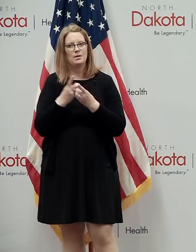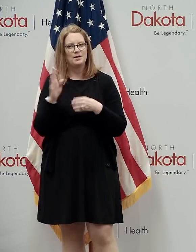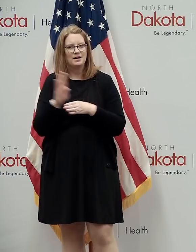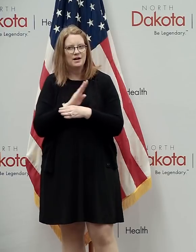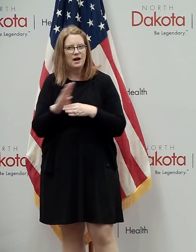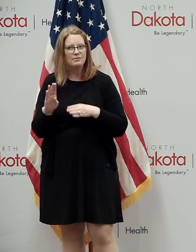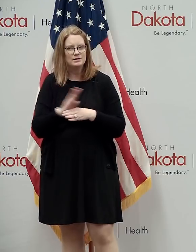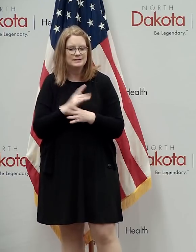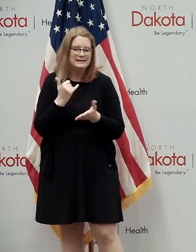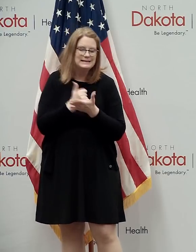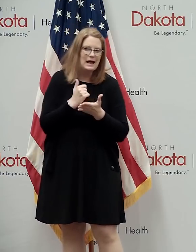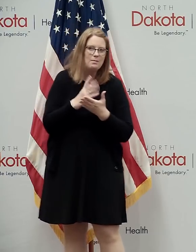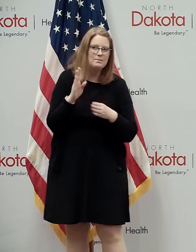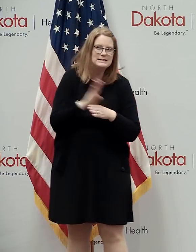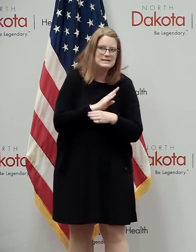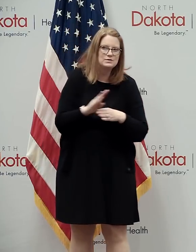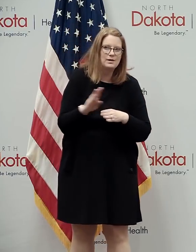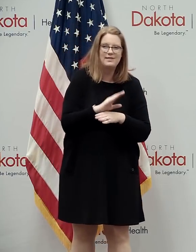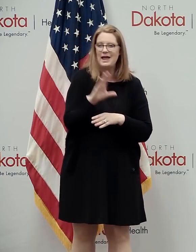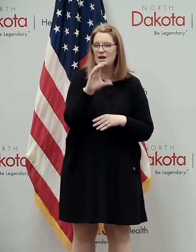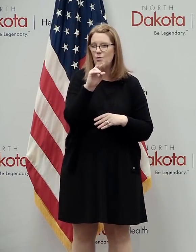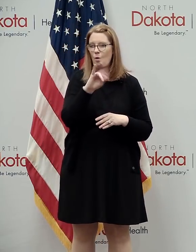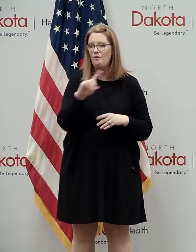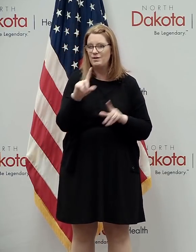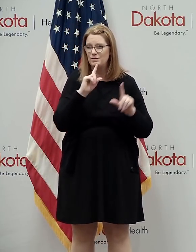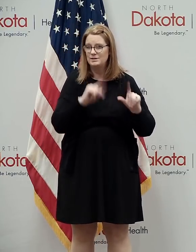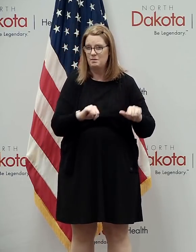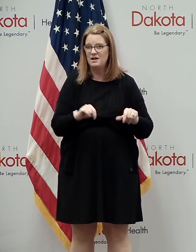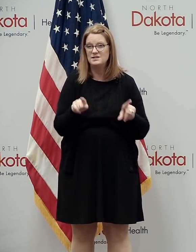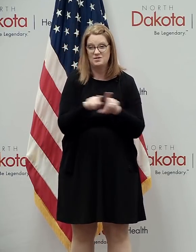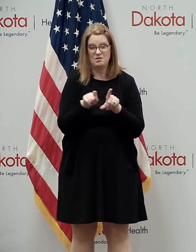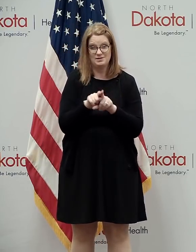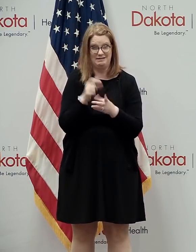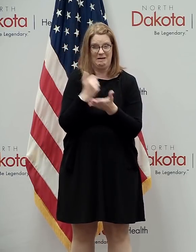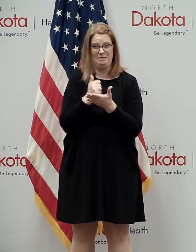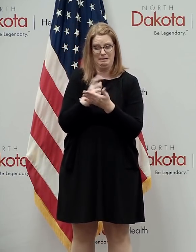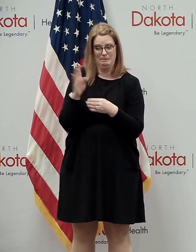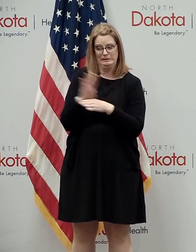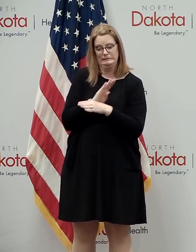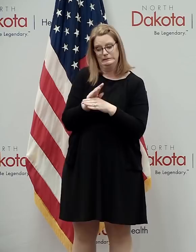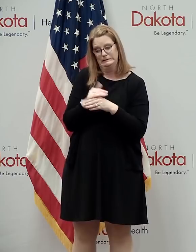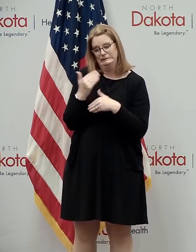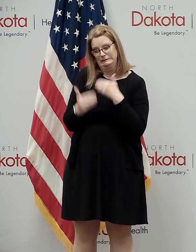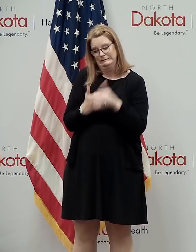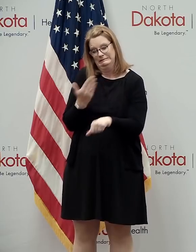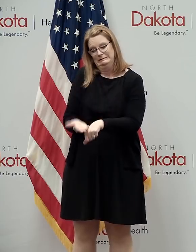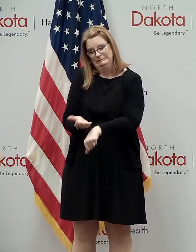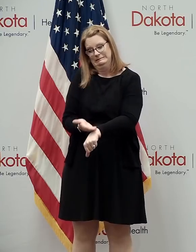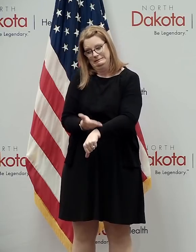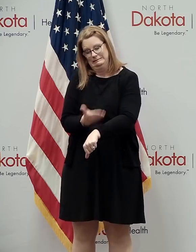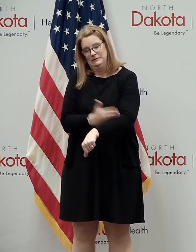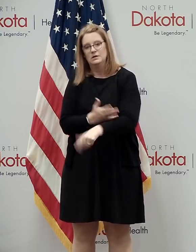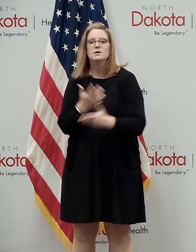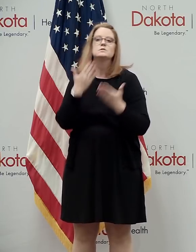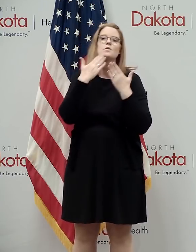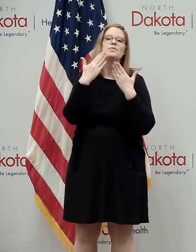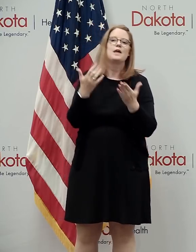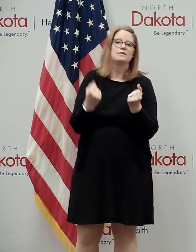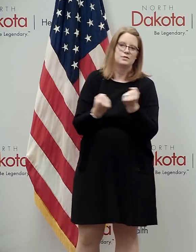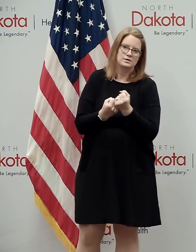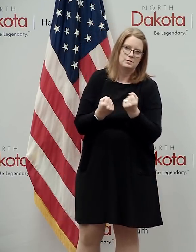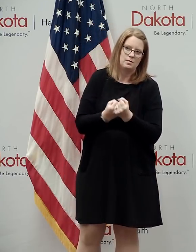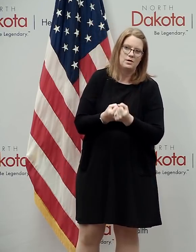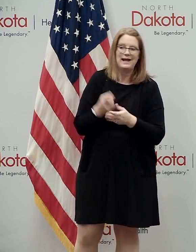COVID-19 response and recovery efforts. And again, we're grateful for the legislators' support of this program and our Commerce